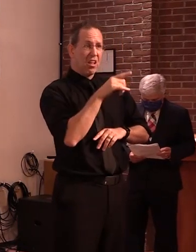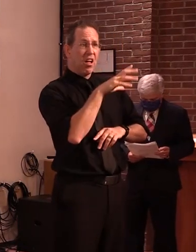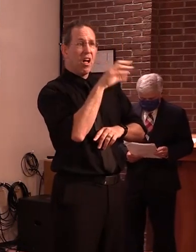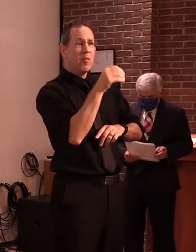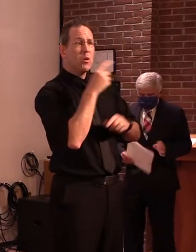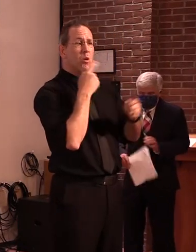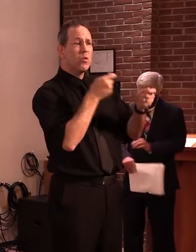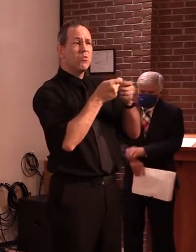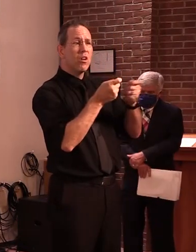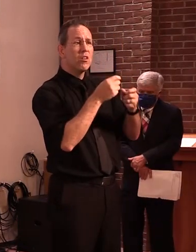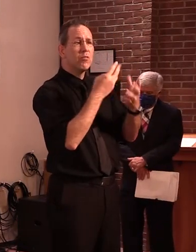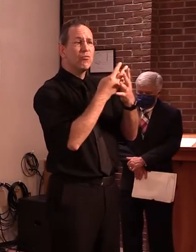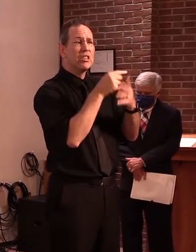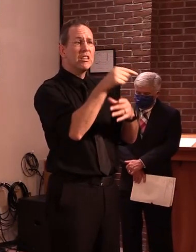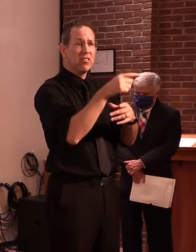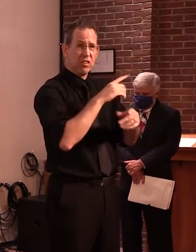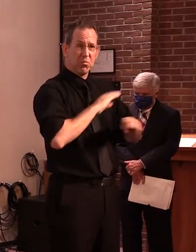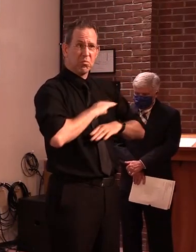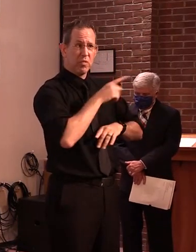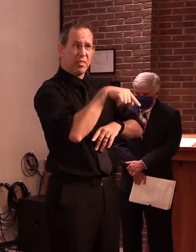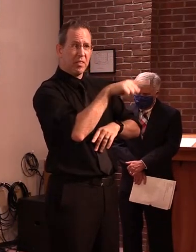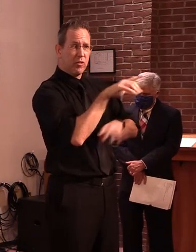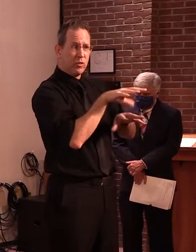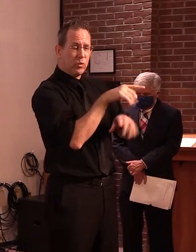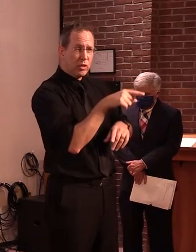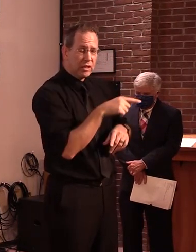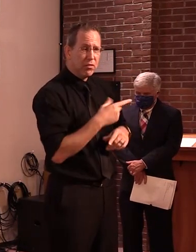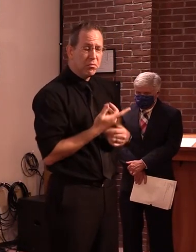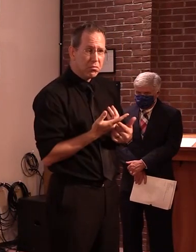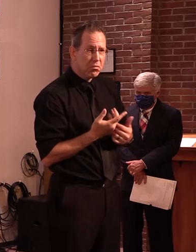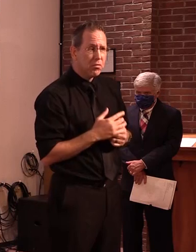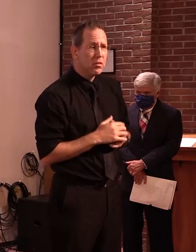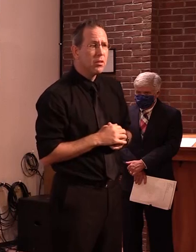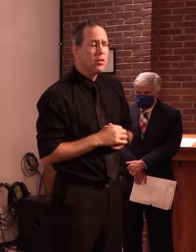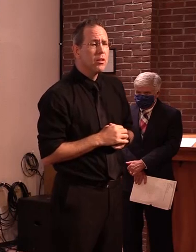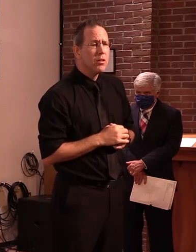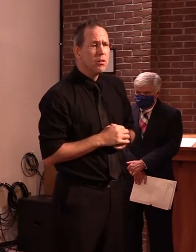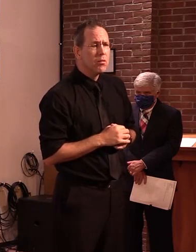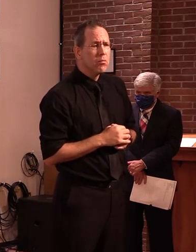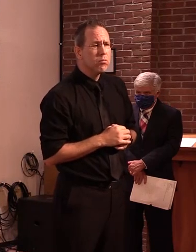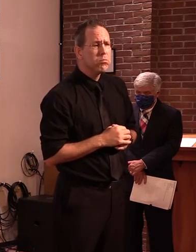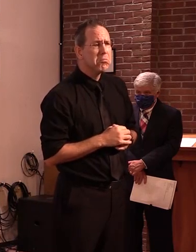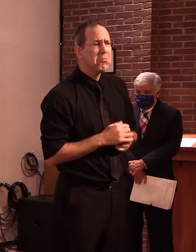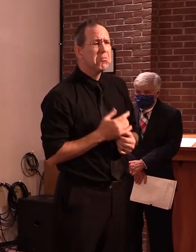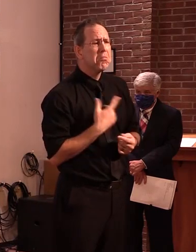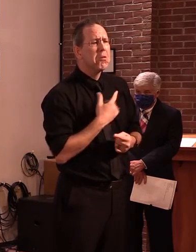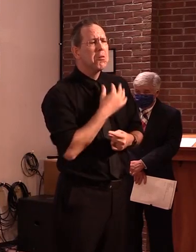how it is treating the prisoners in their prisons in general?